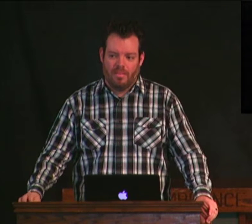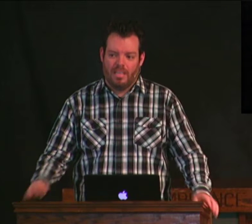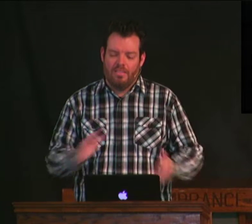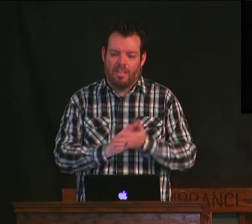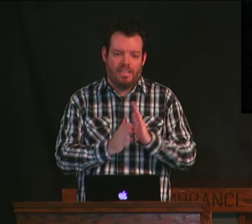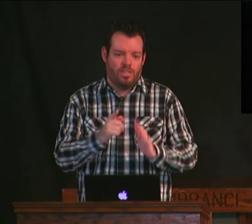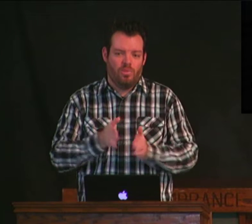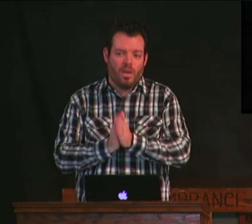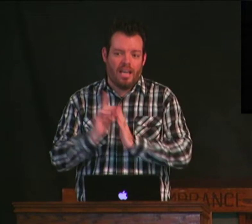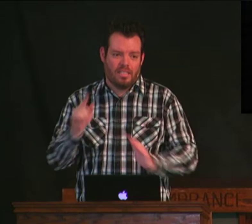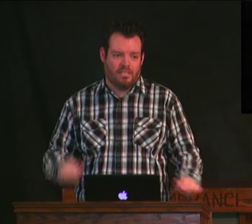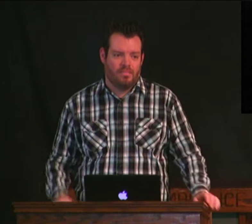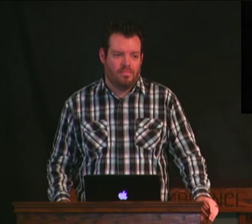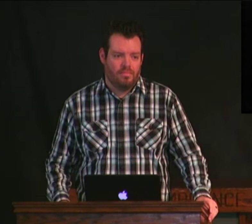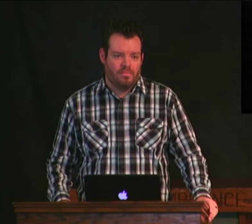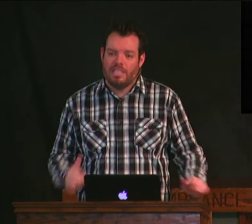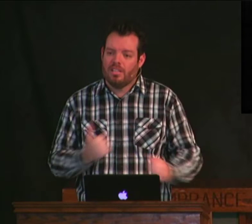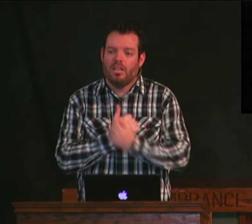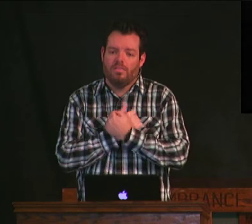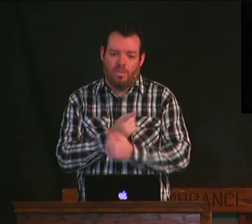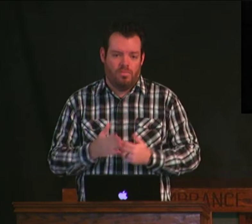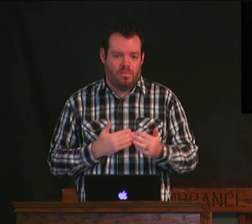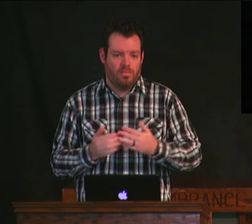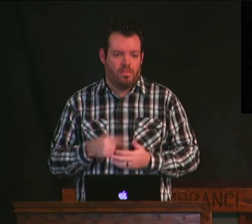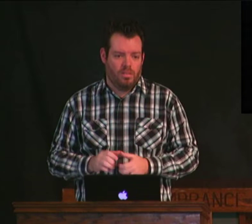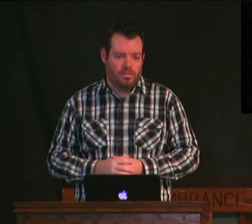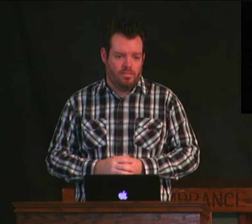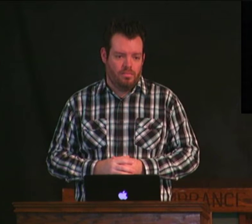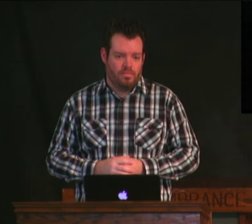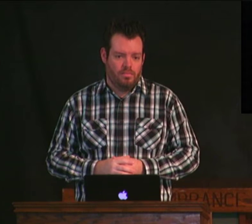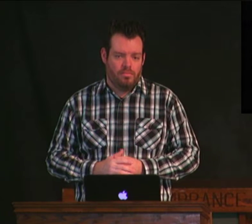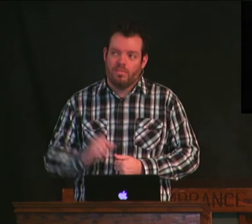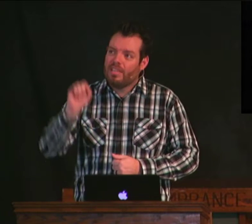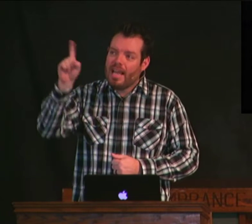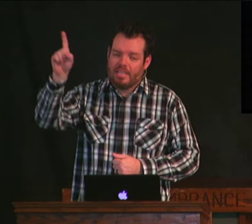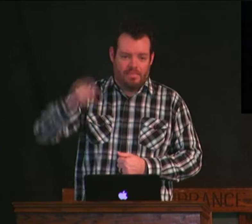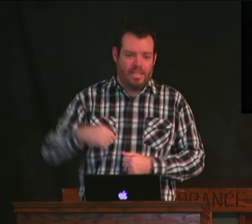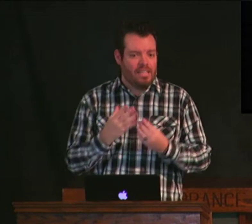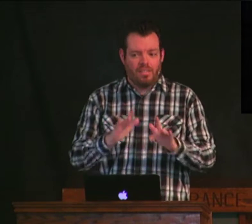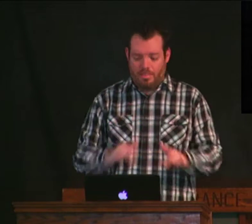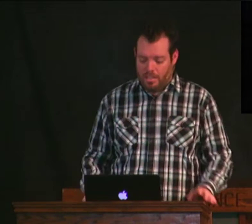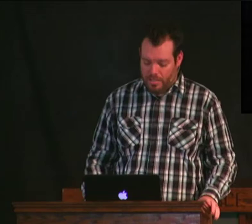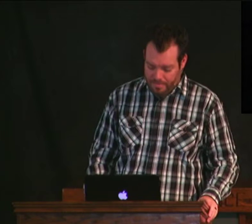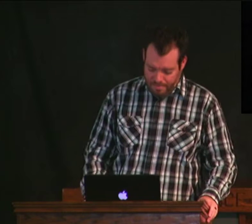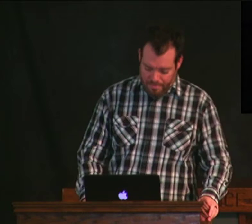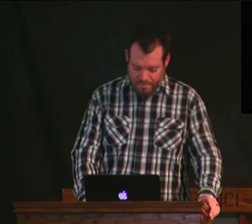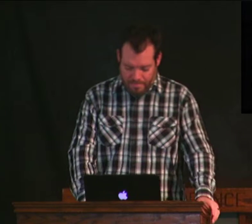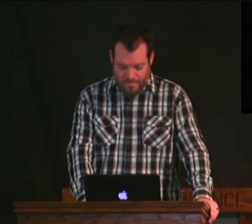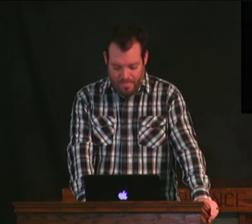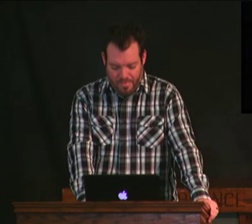He forgives you when you ask. He still loves you no matter what. You have to ask him and he gives you compassion.